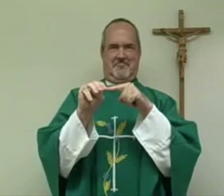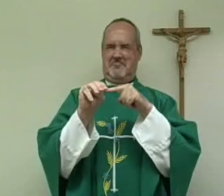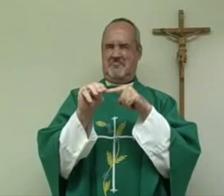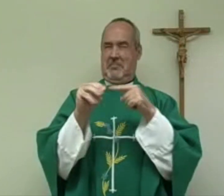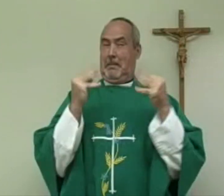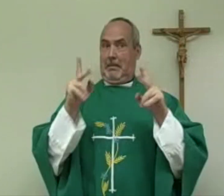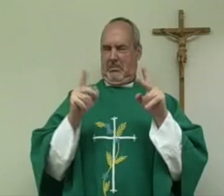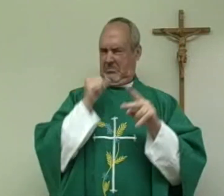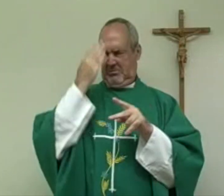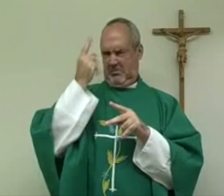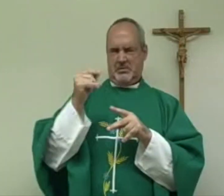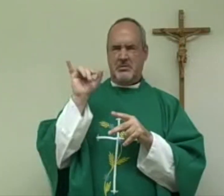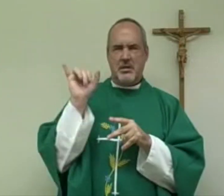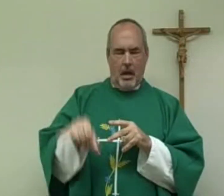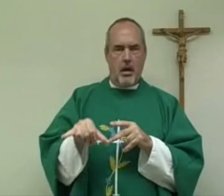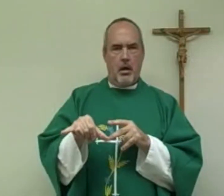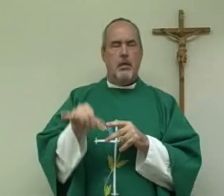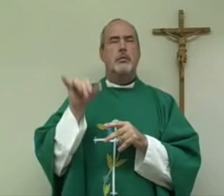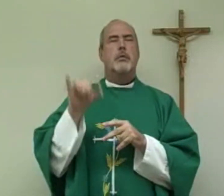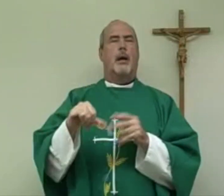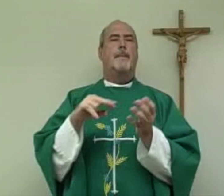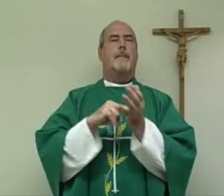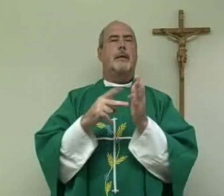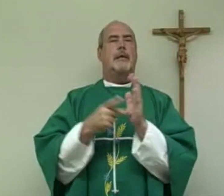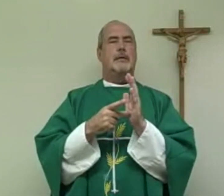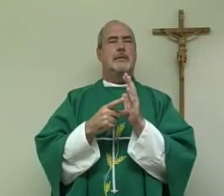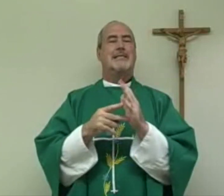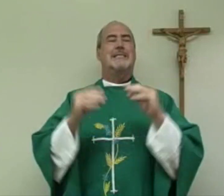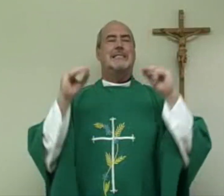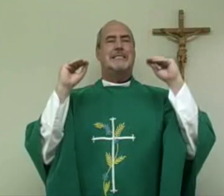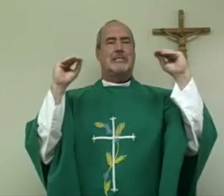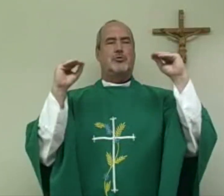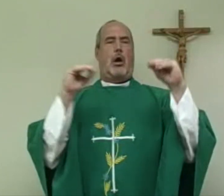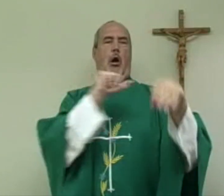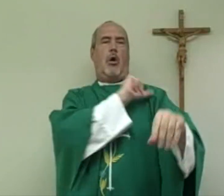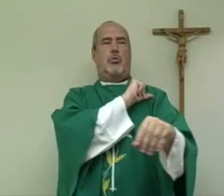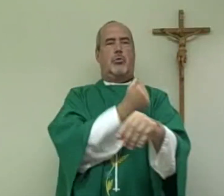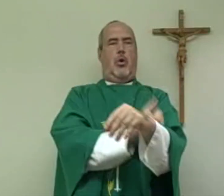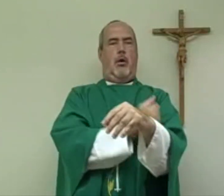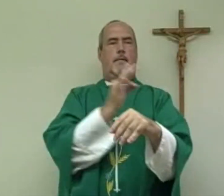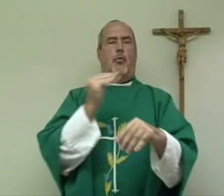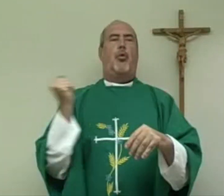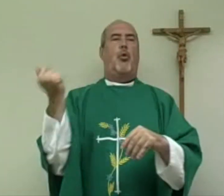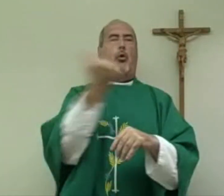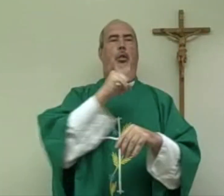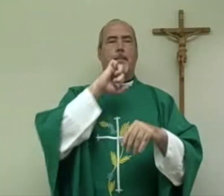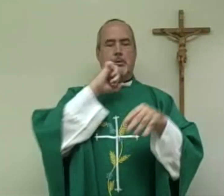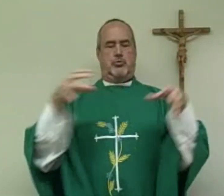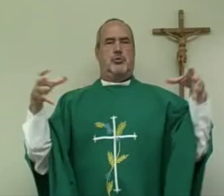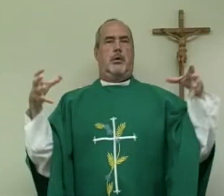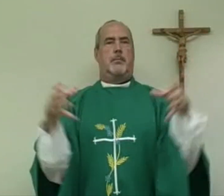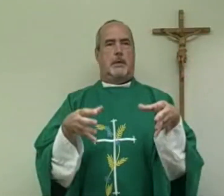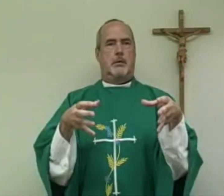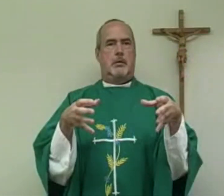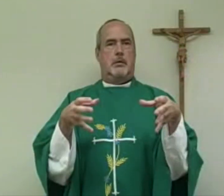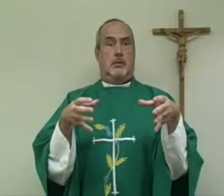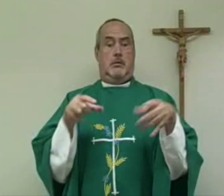Magisterium. And many people aren't aware of what that is, but it is the teaching